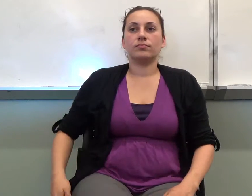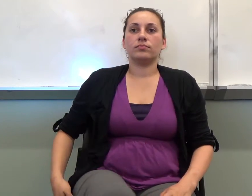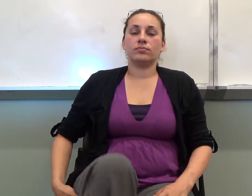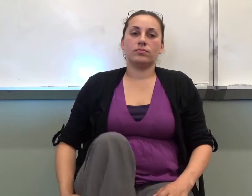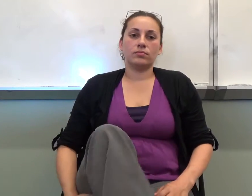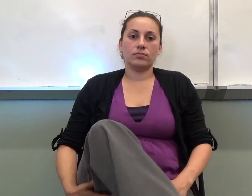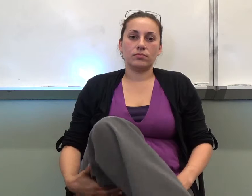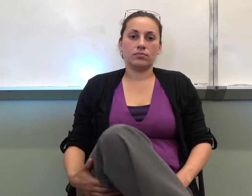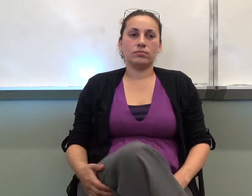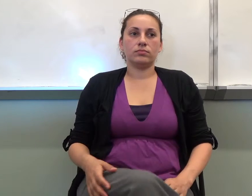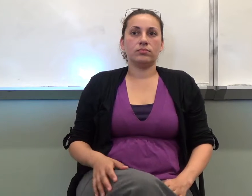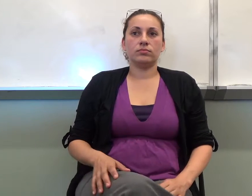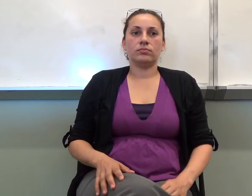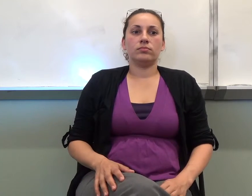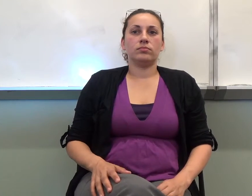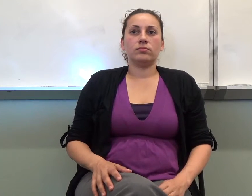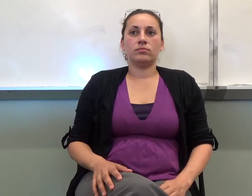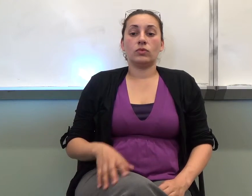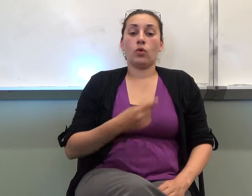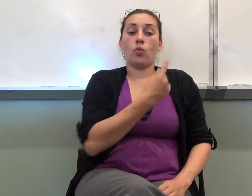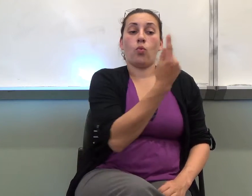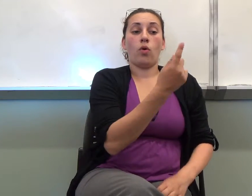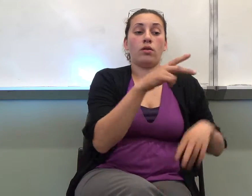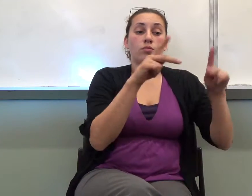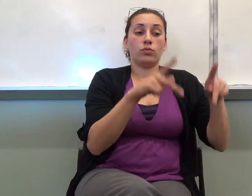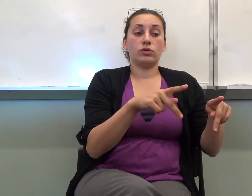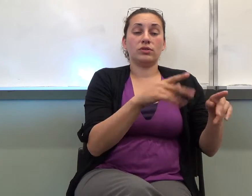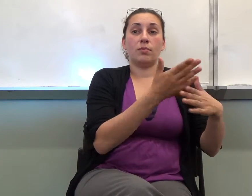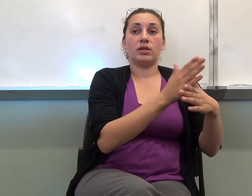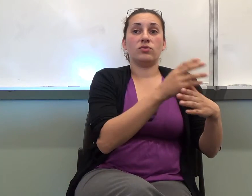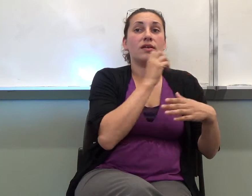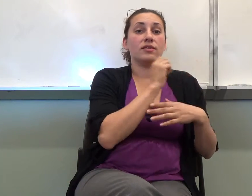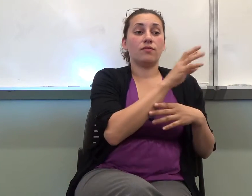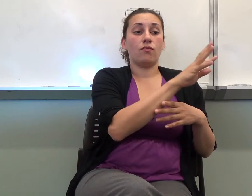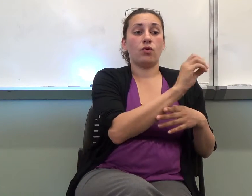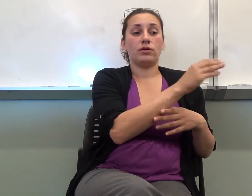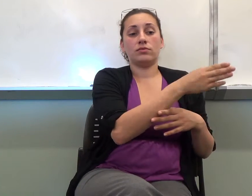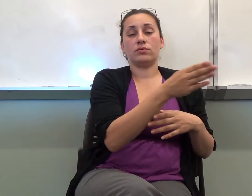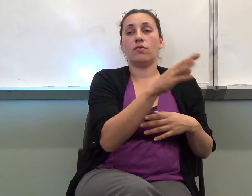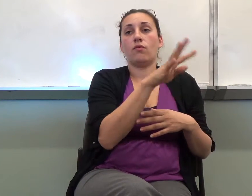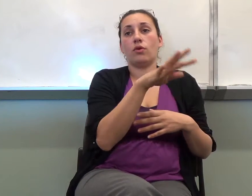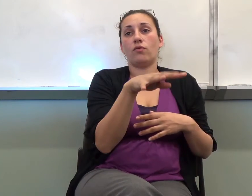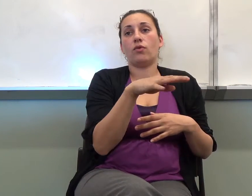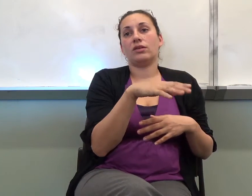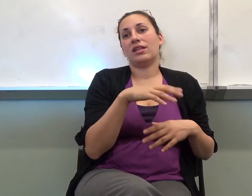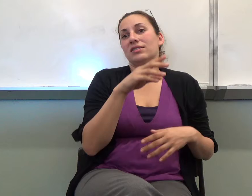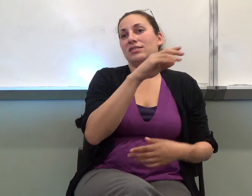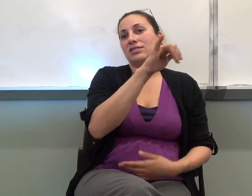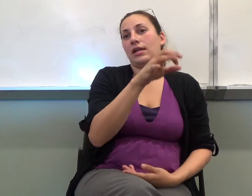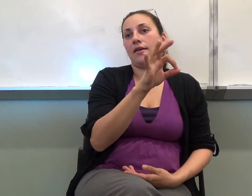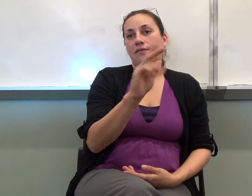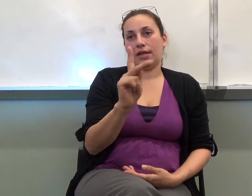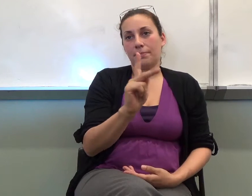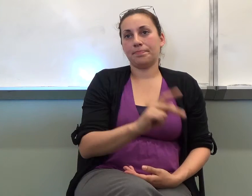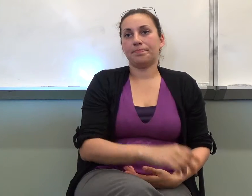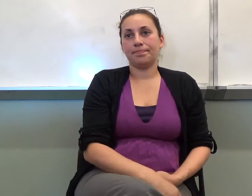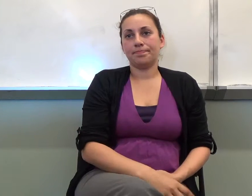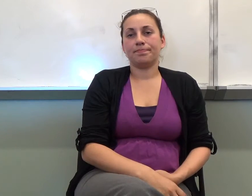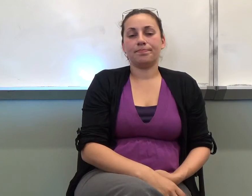Only one person between 40 and 44, okay, and that would be Kennedy. Okay, 45 to